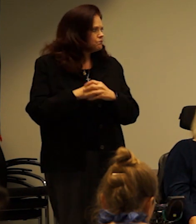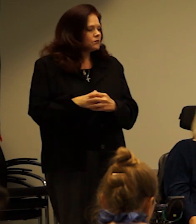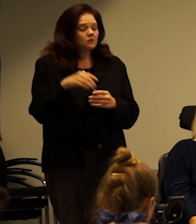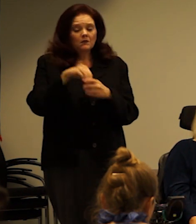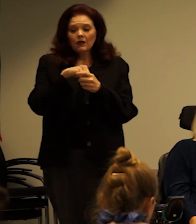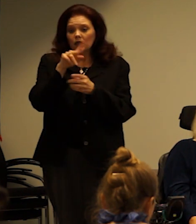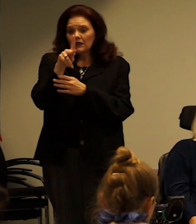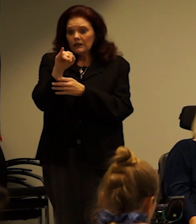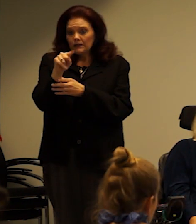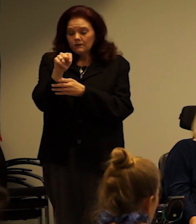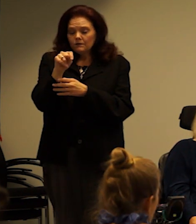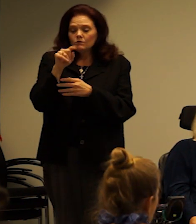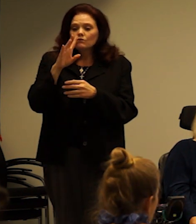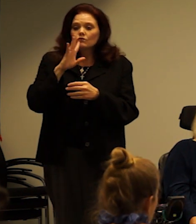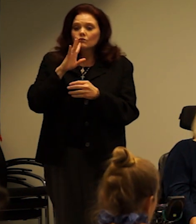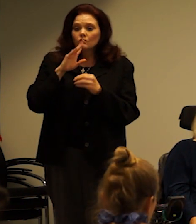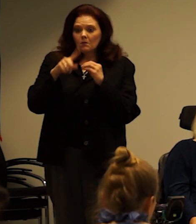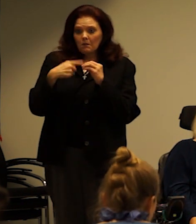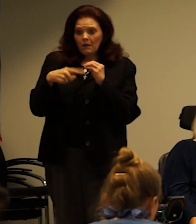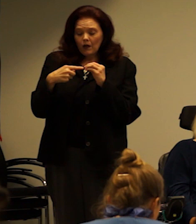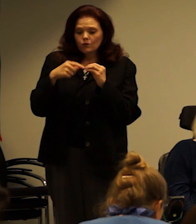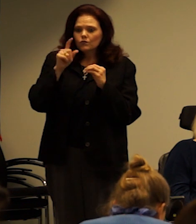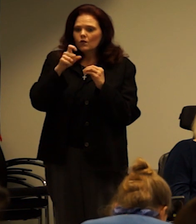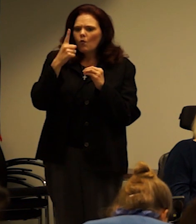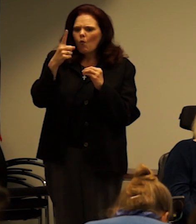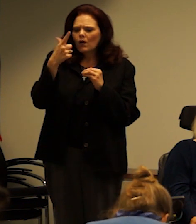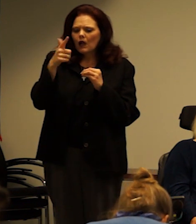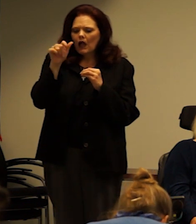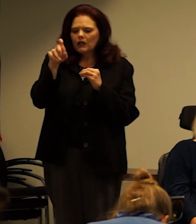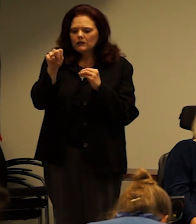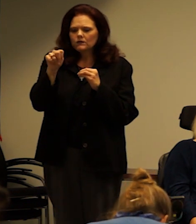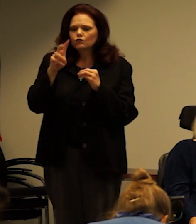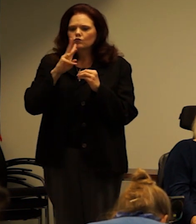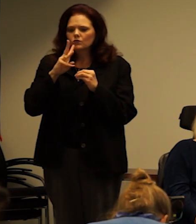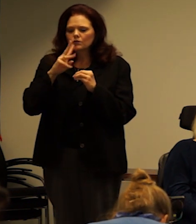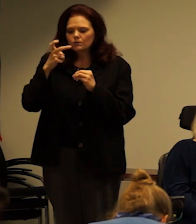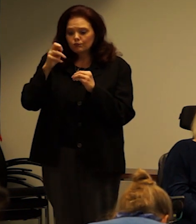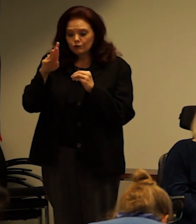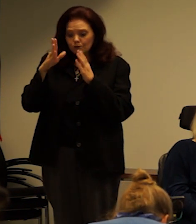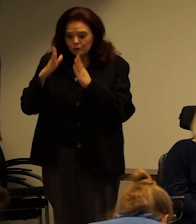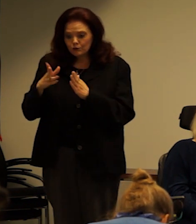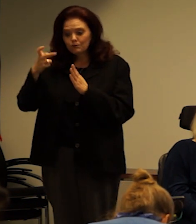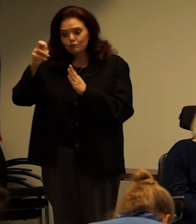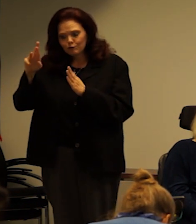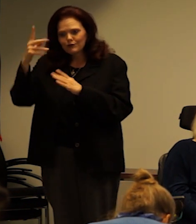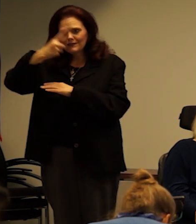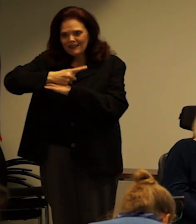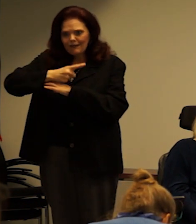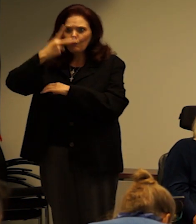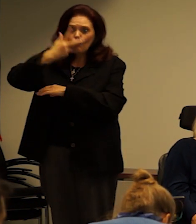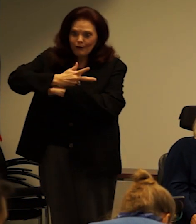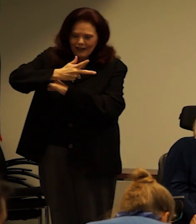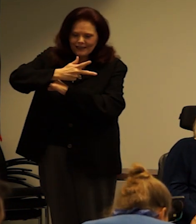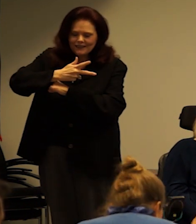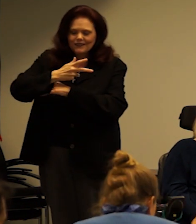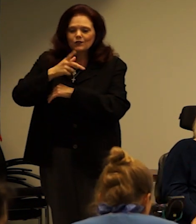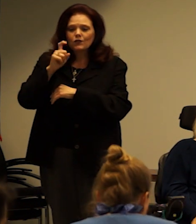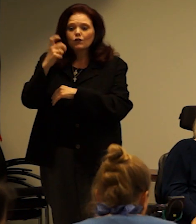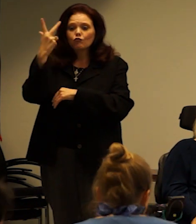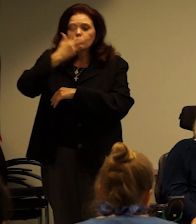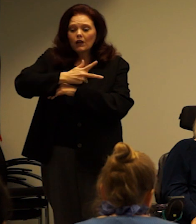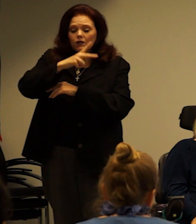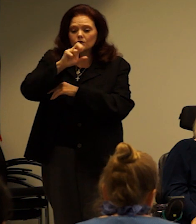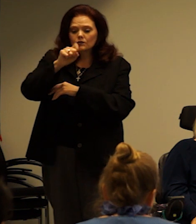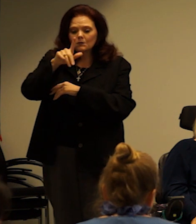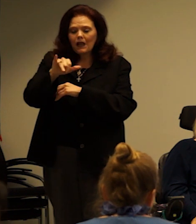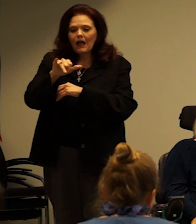your kit, we've talked about this. You need a gallon of water per person per day for 3 days. You need a 3-day supply